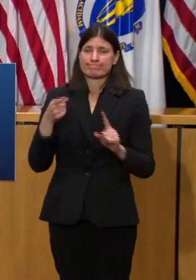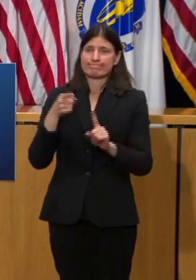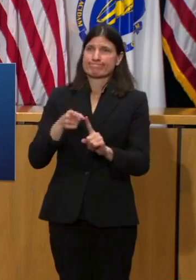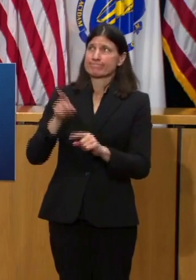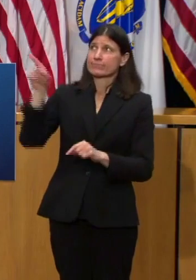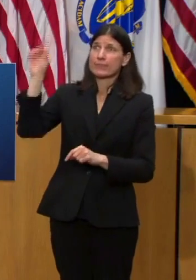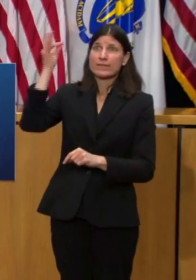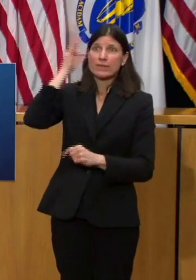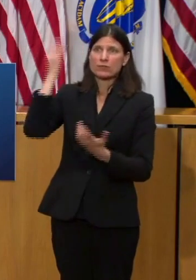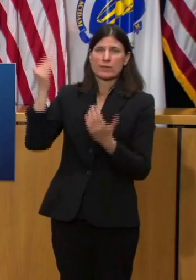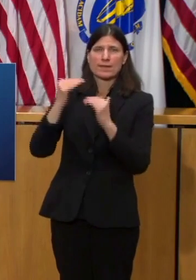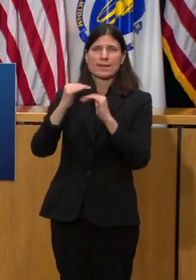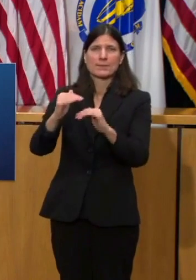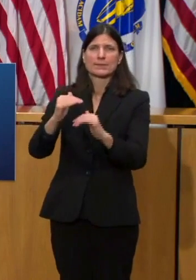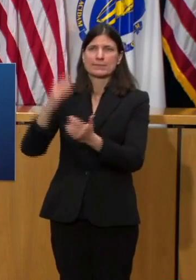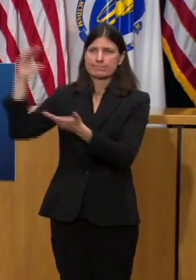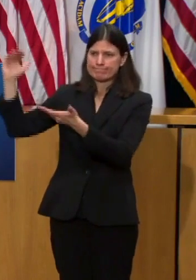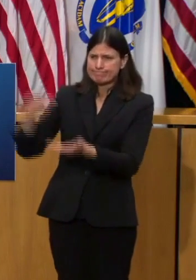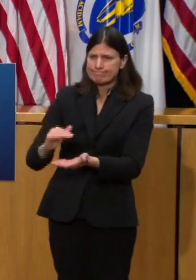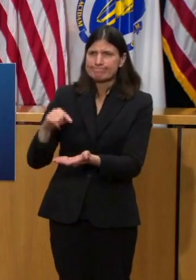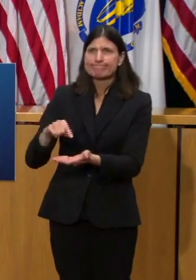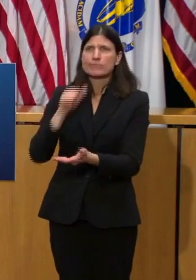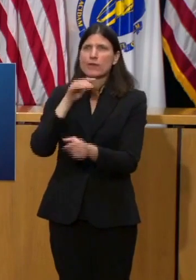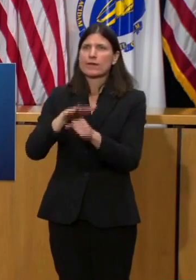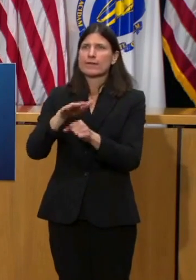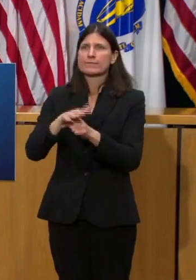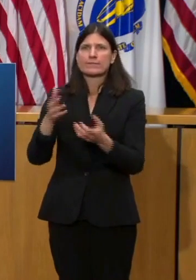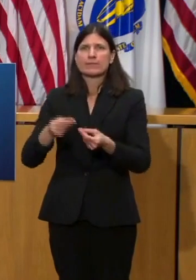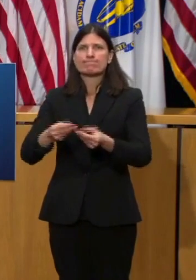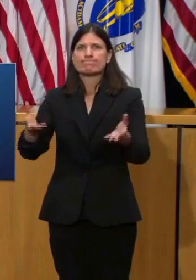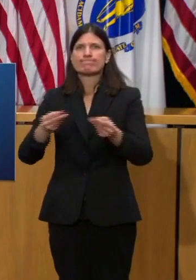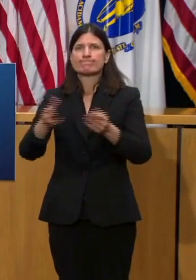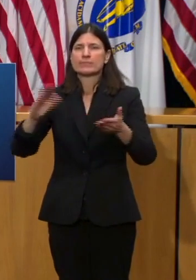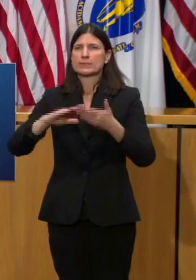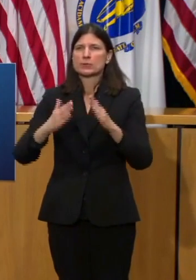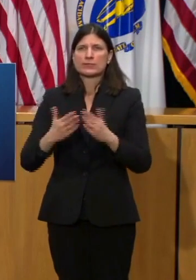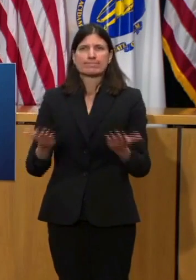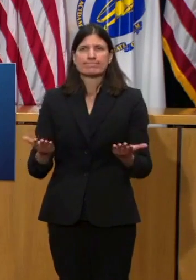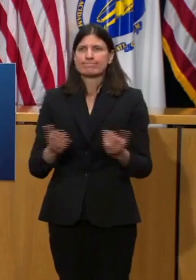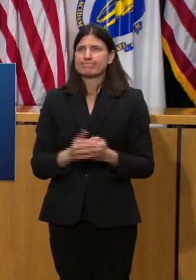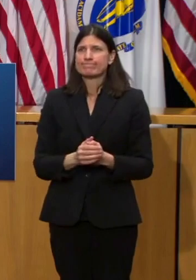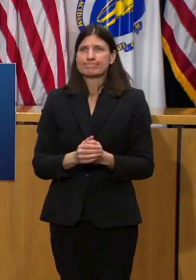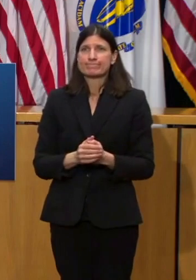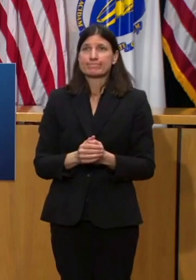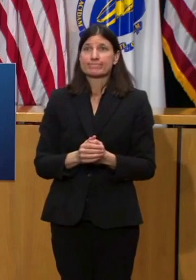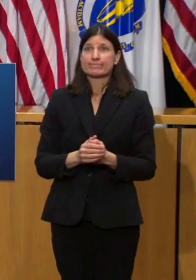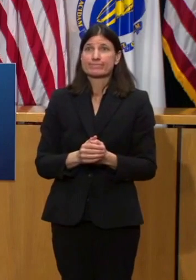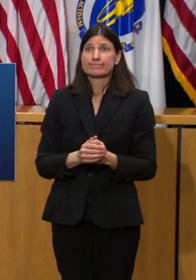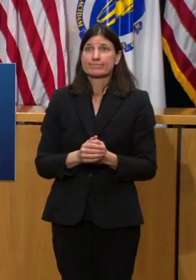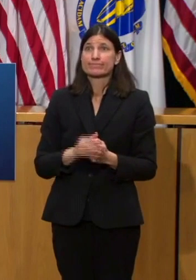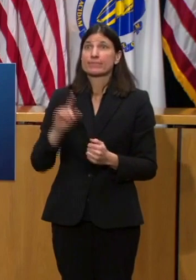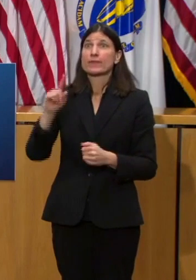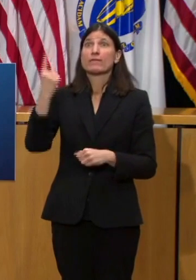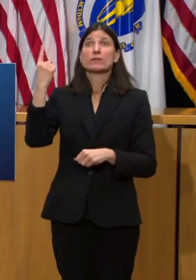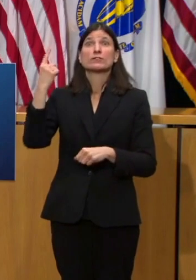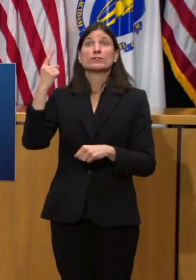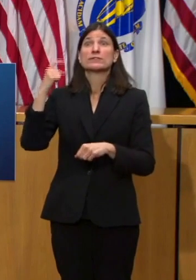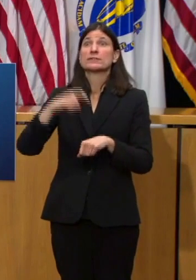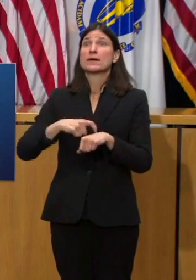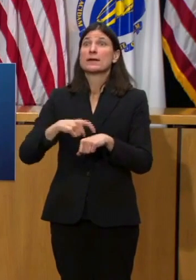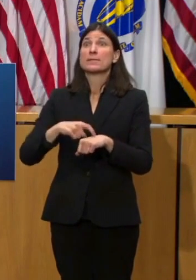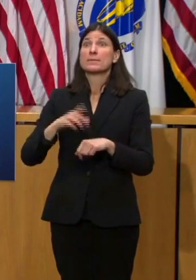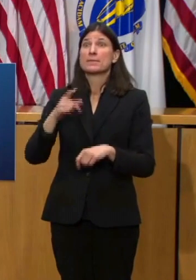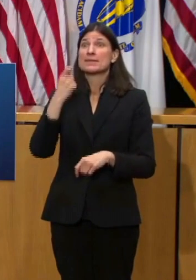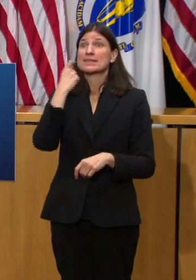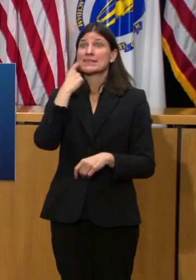receive. Last evening, for the very first time of Massachusetts receiving 110,000 doses a week, we